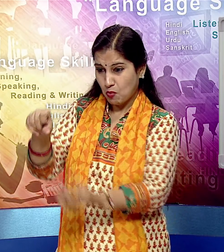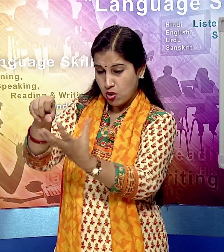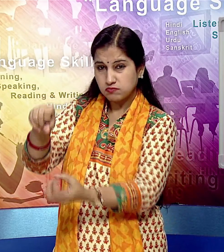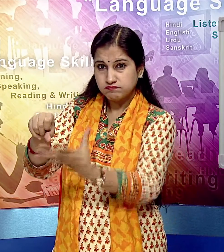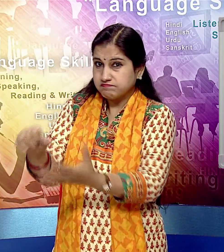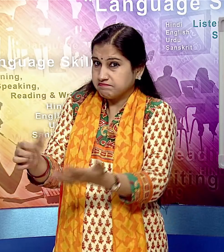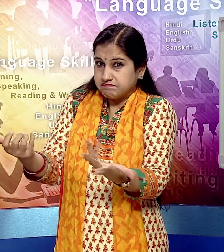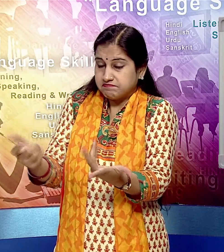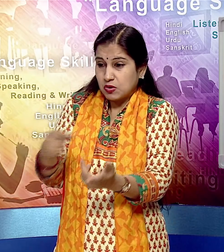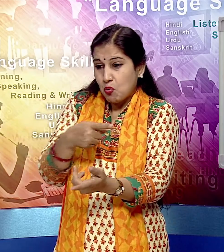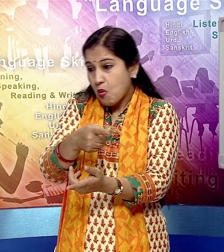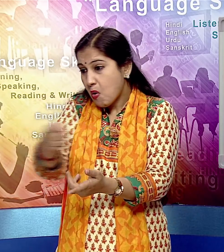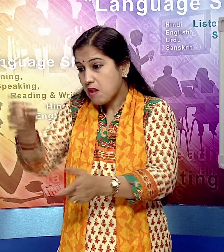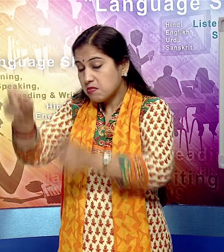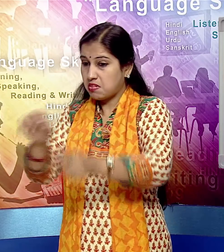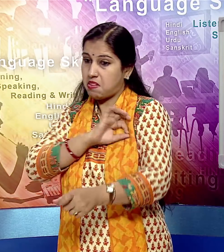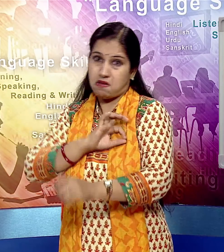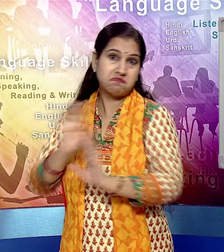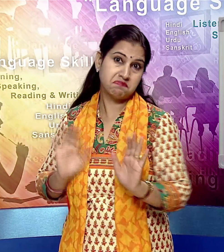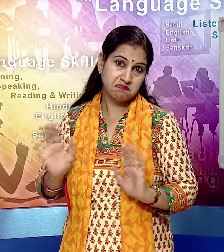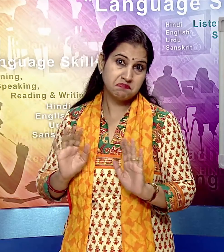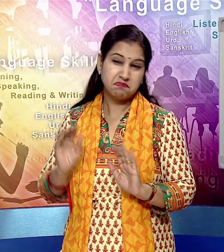not liked by all. So,